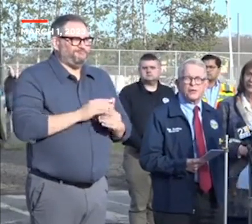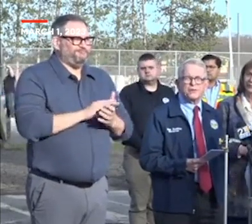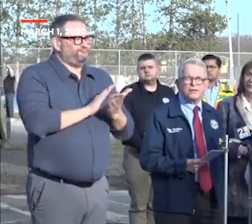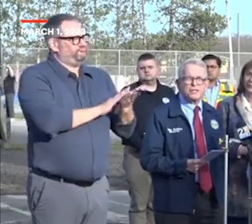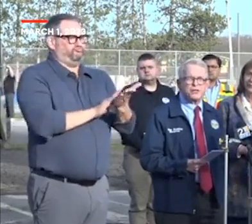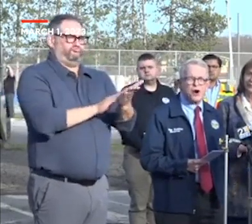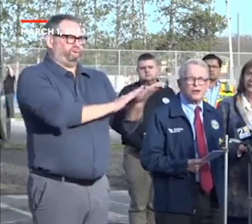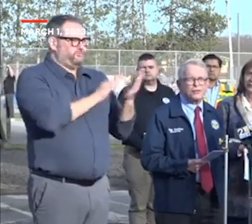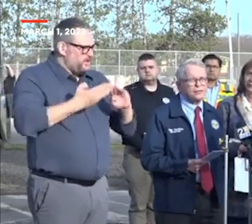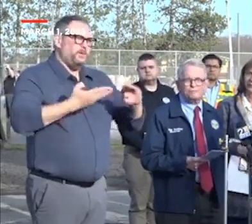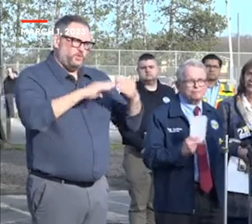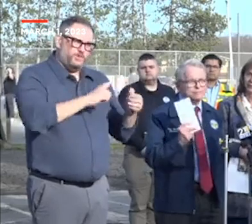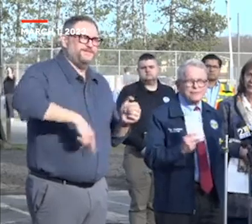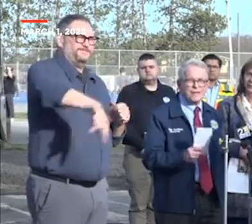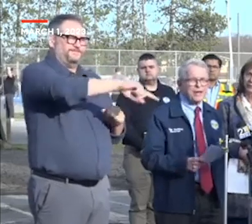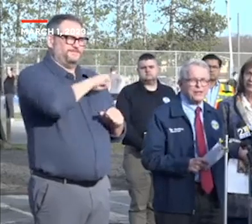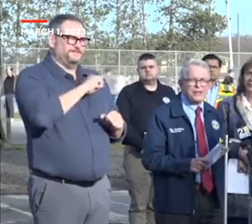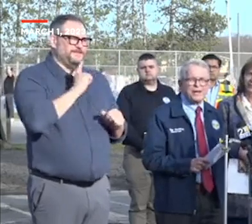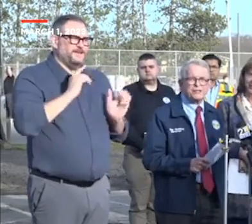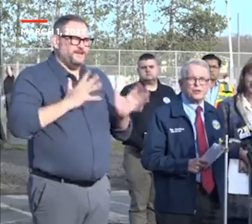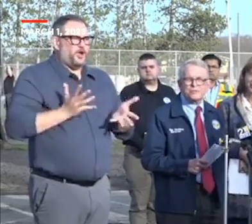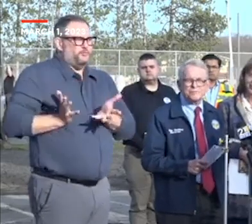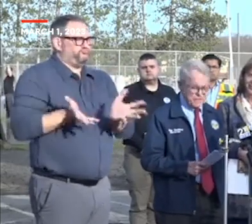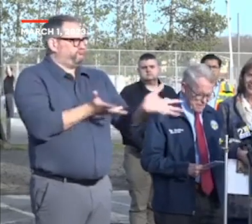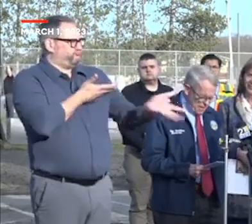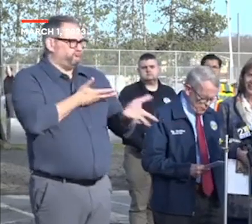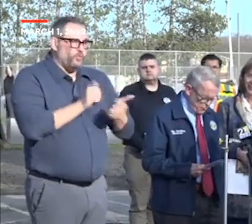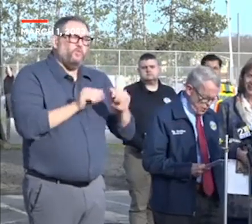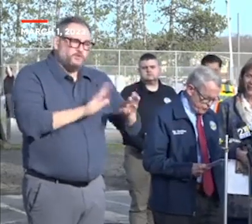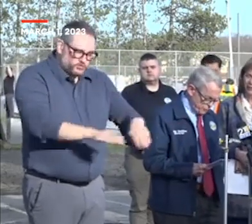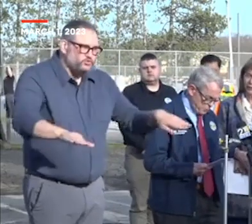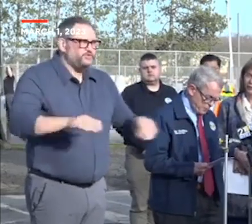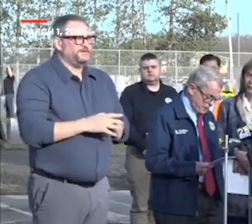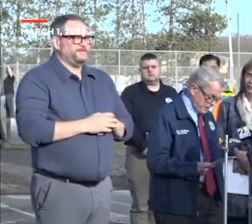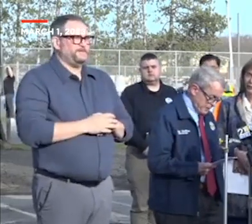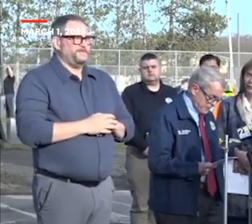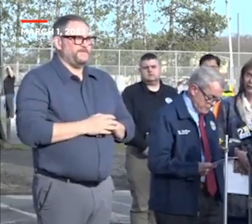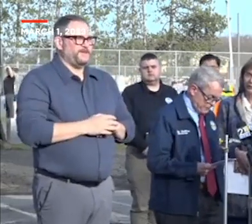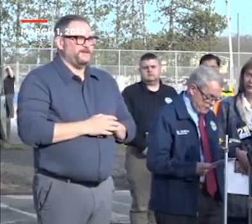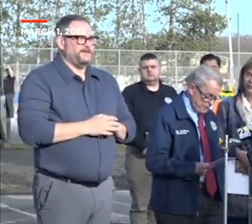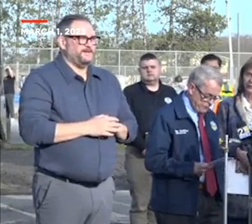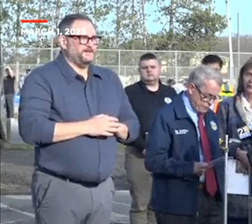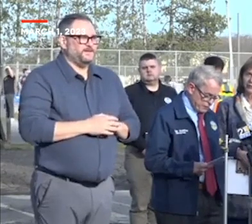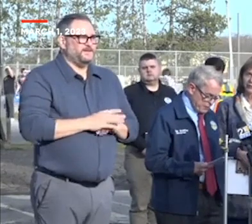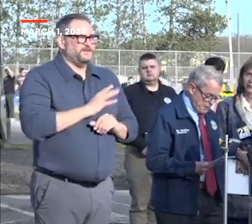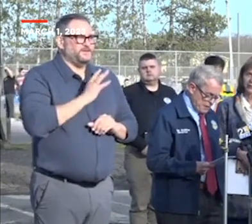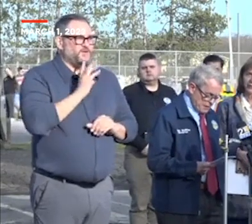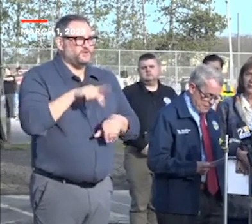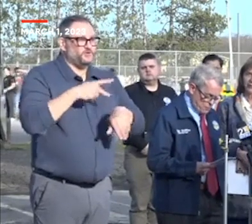community. We had the chance to talk to a lot of children. We talked to Superintendent